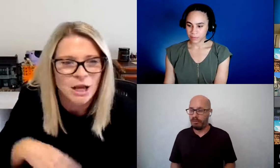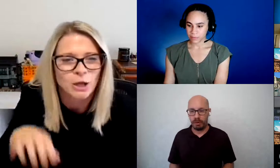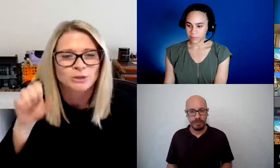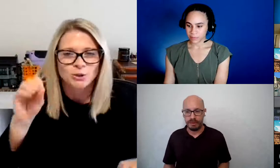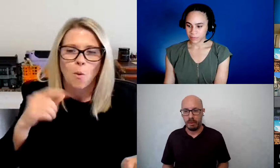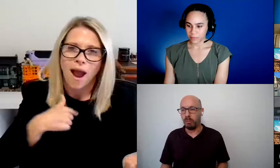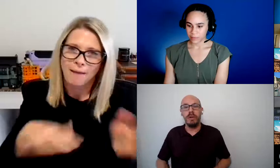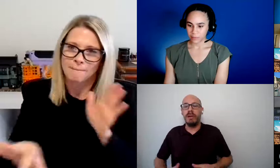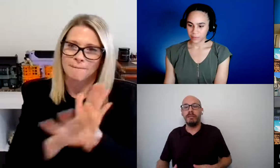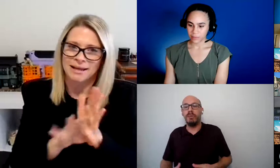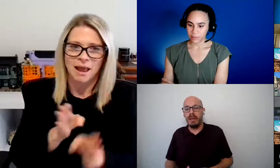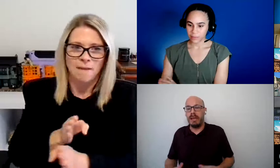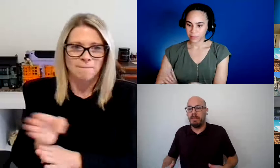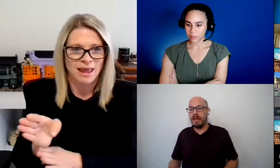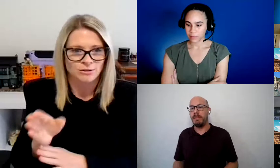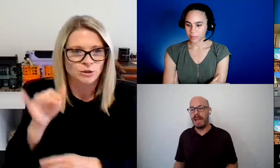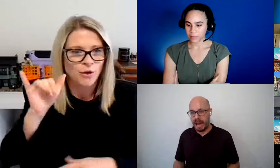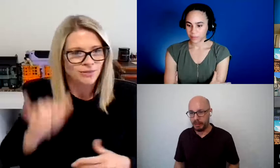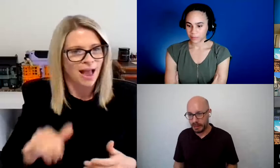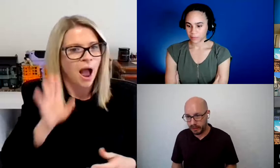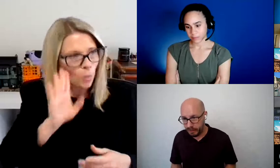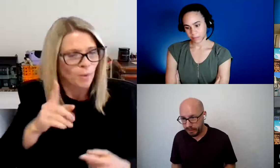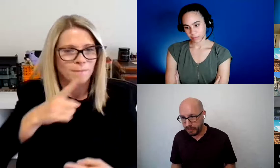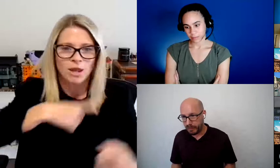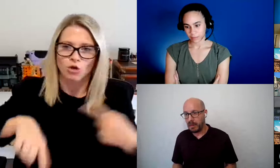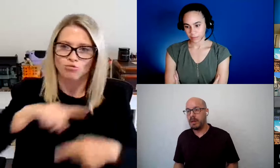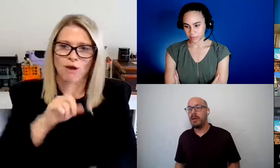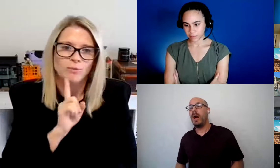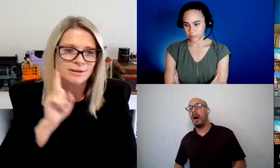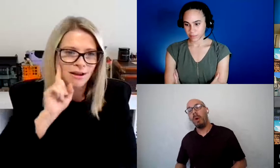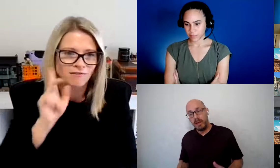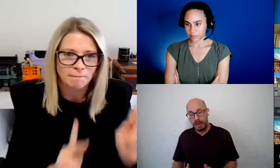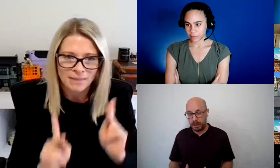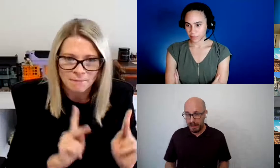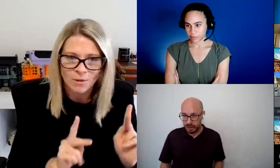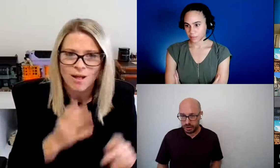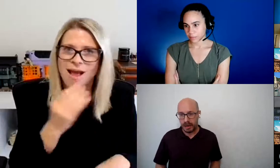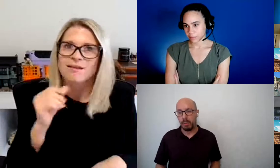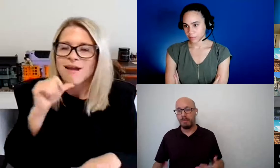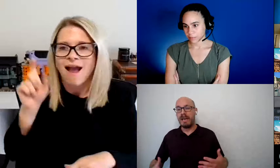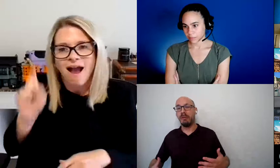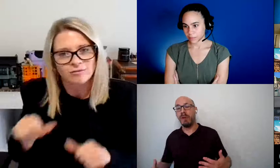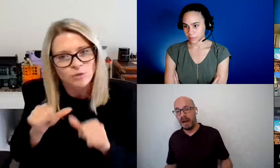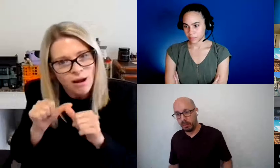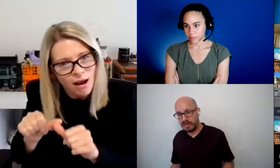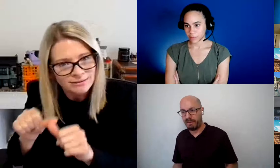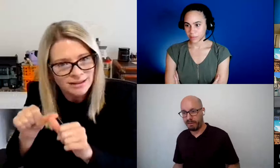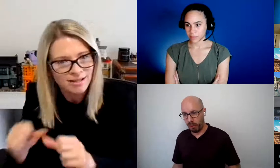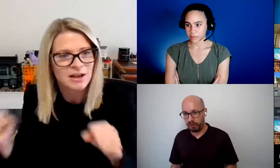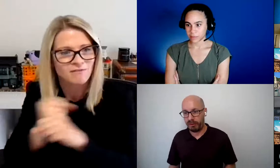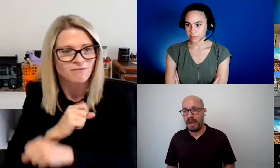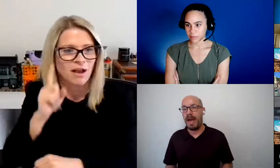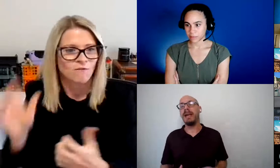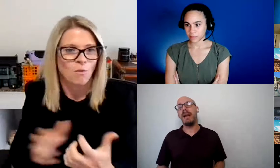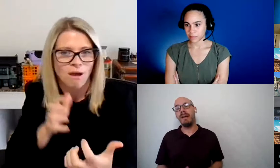that was something that wouldn't really make me happy. I wanted to pick a major that I would be around deaf folks and